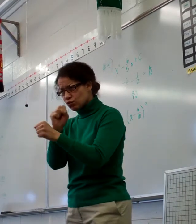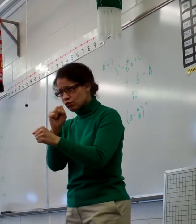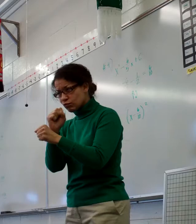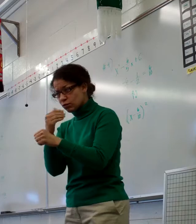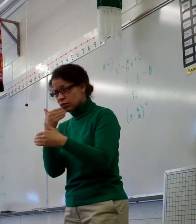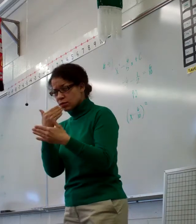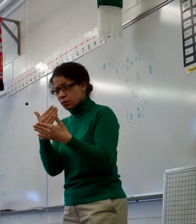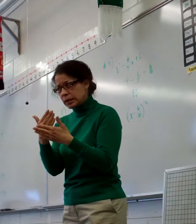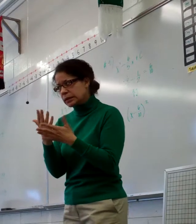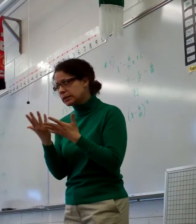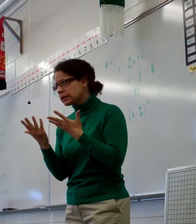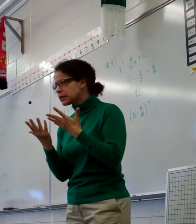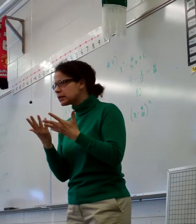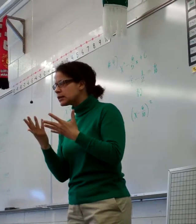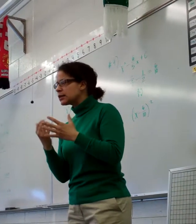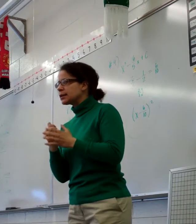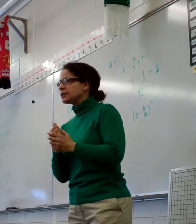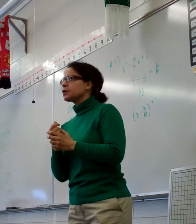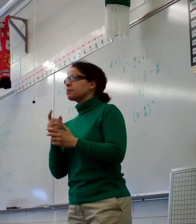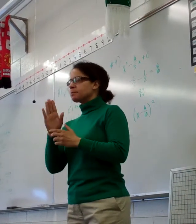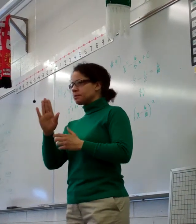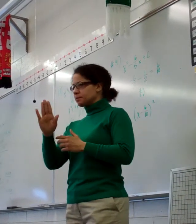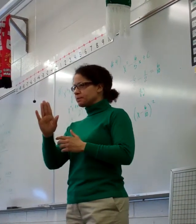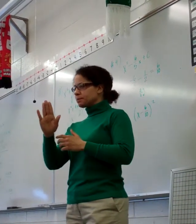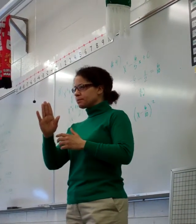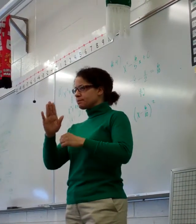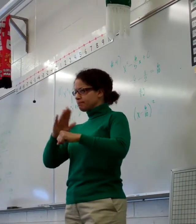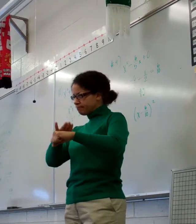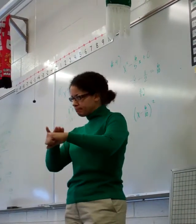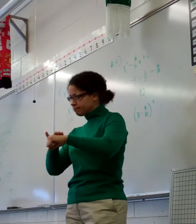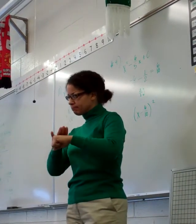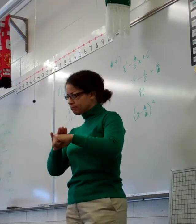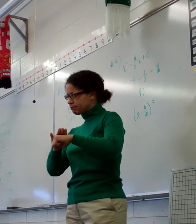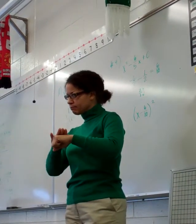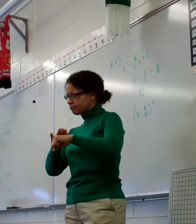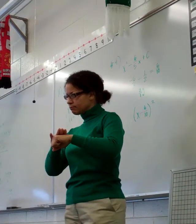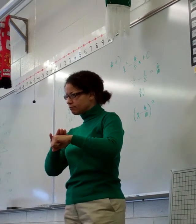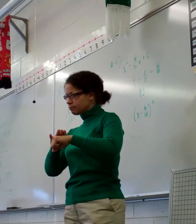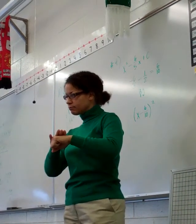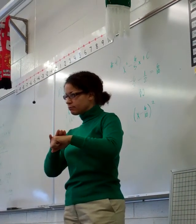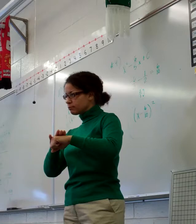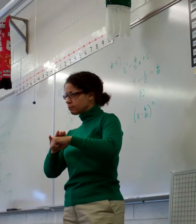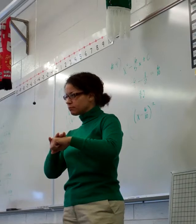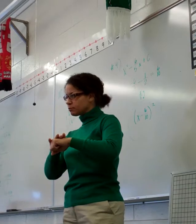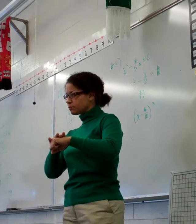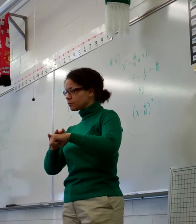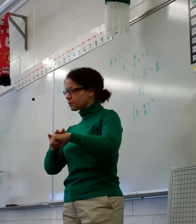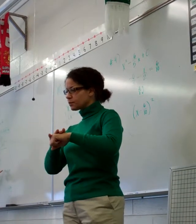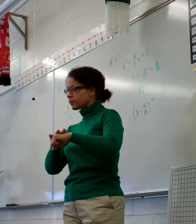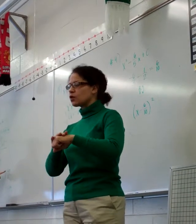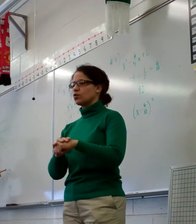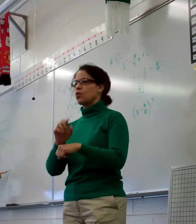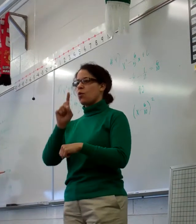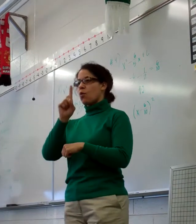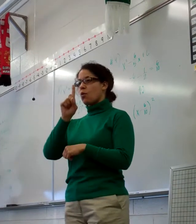order of operations. So to make sure that it doesn't give you the incorrect answer, do 1 plus this,